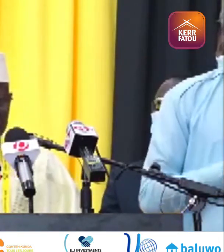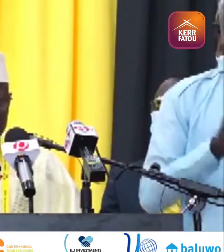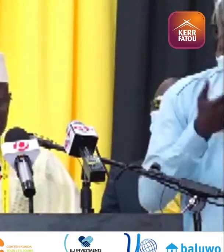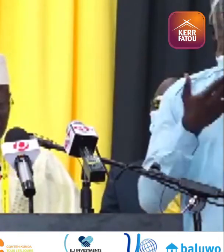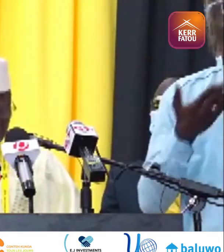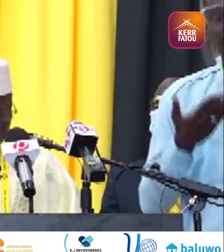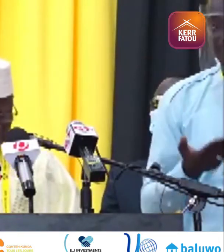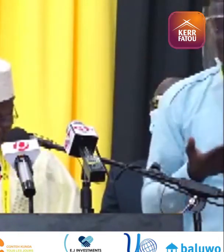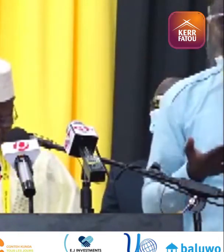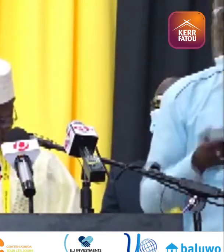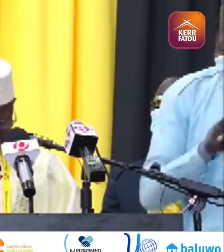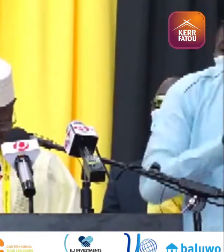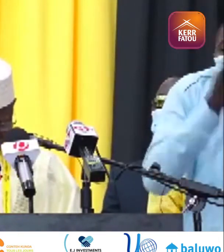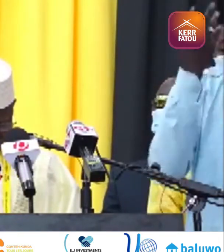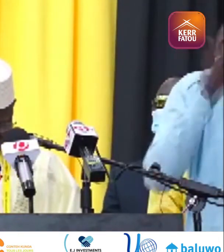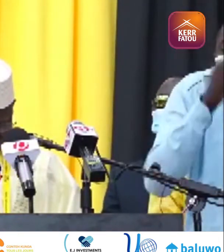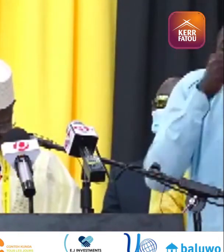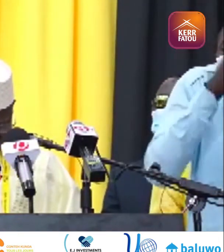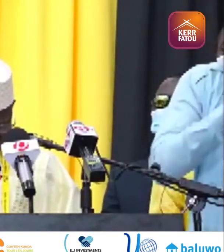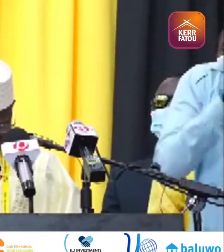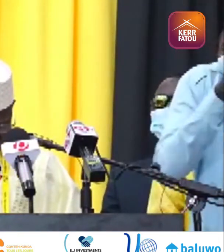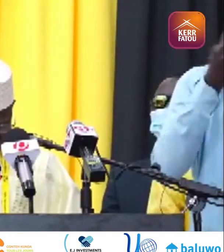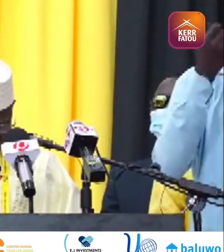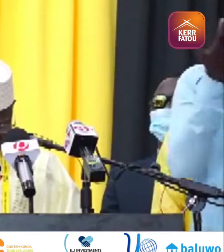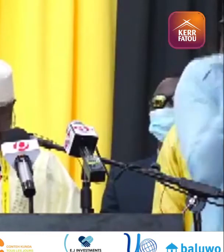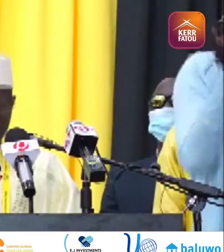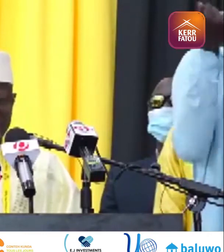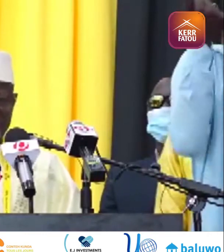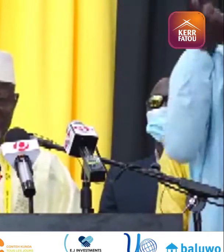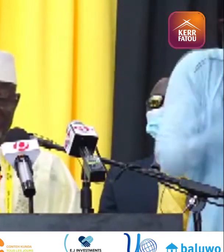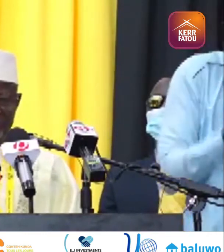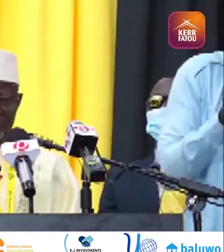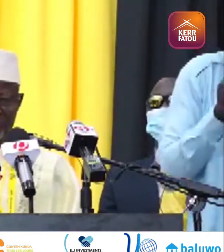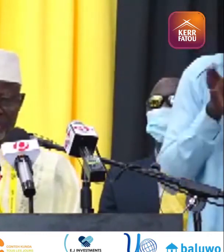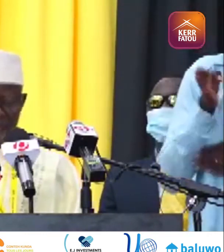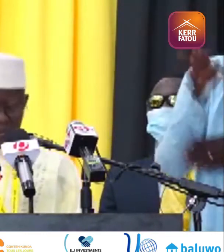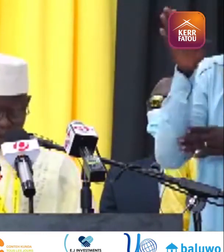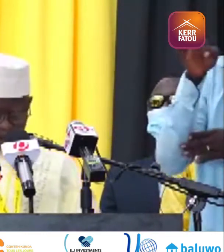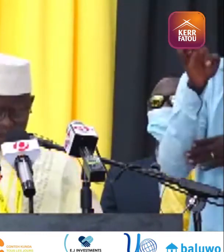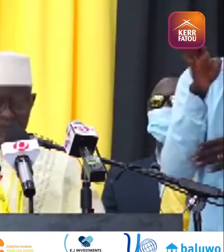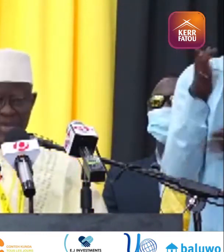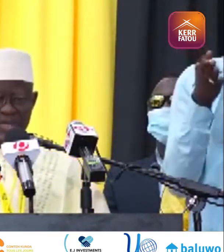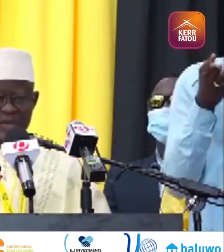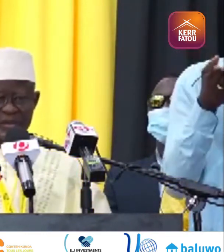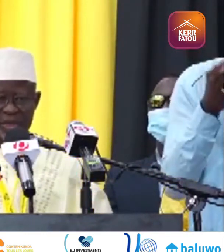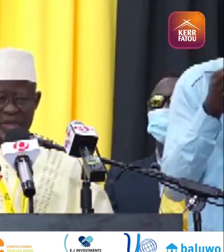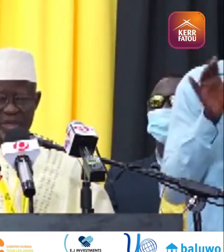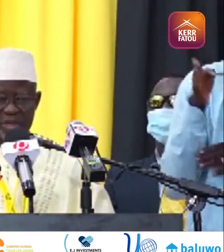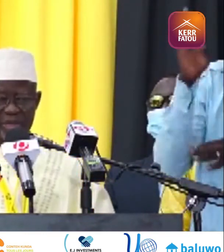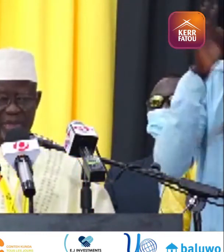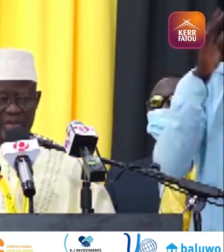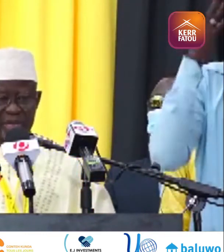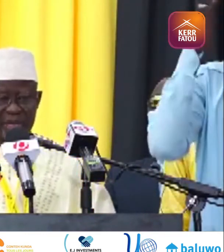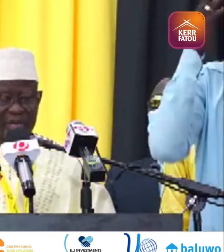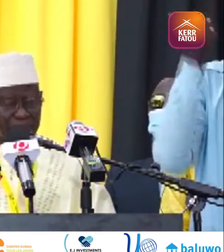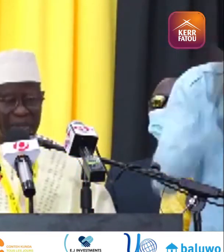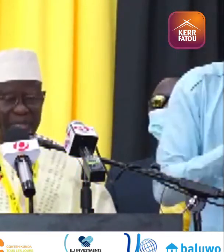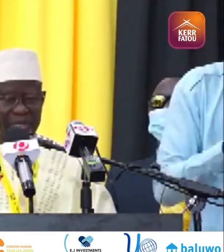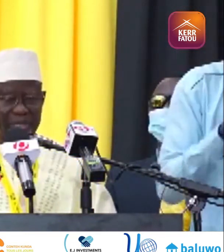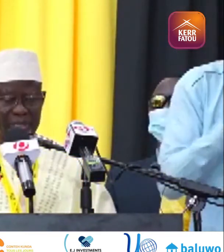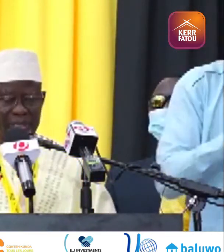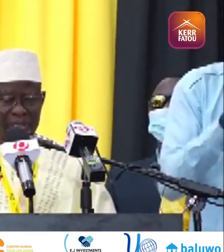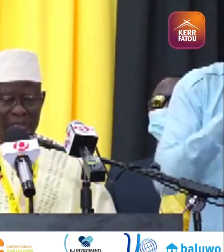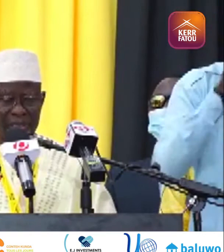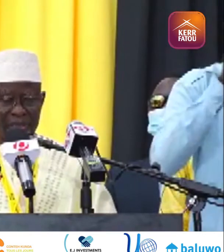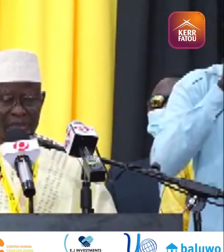When there was disaster in Basse, when fire broke out in Basse, again, the